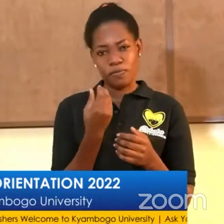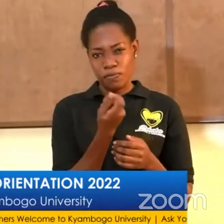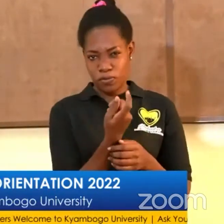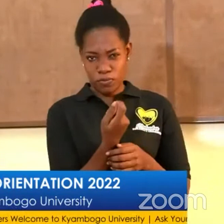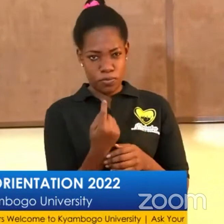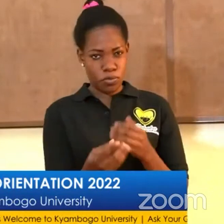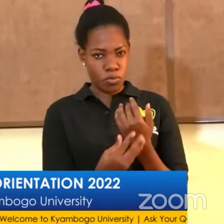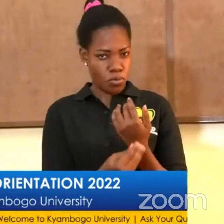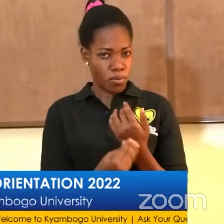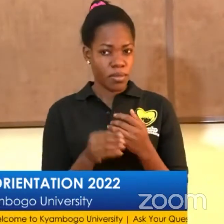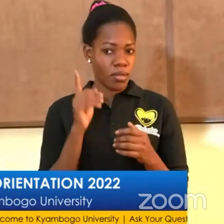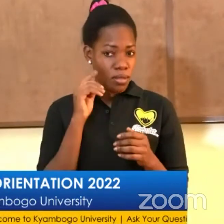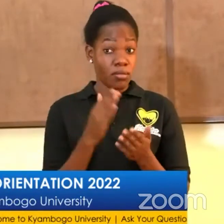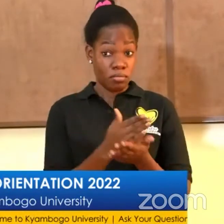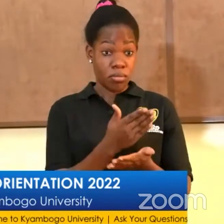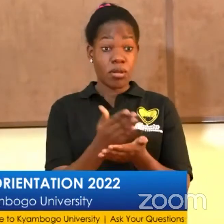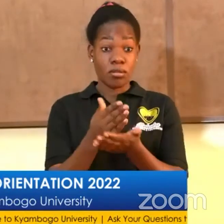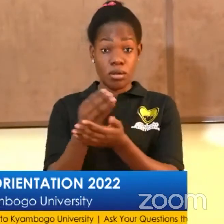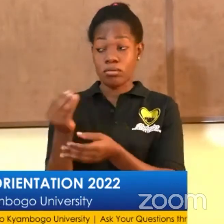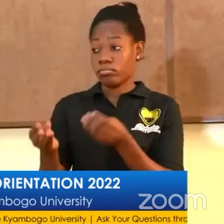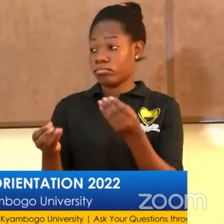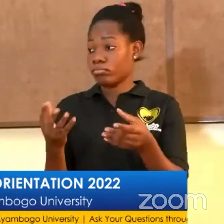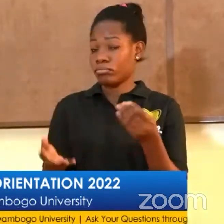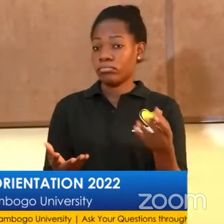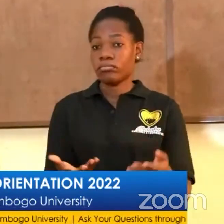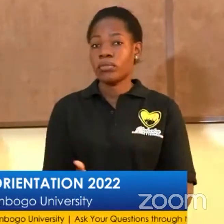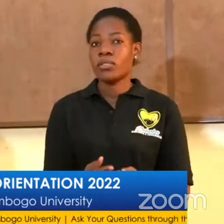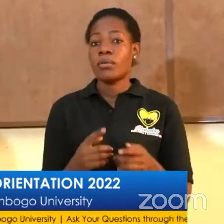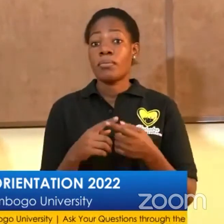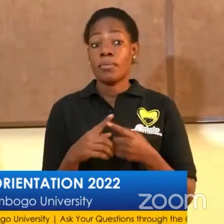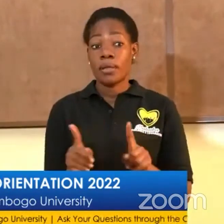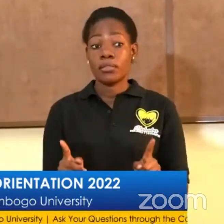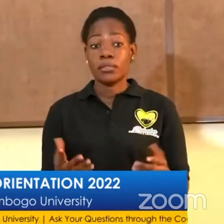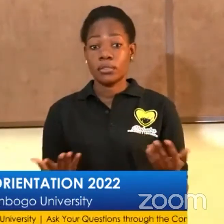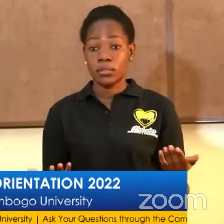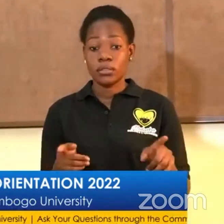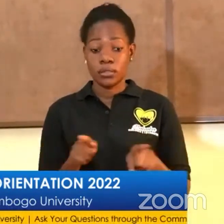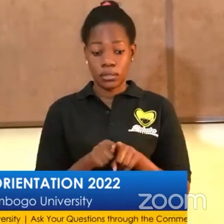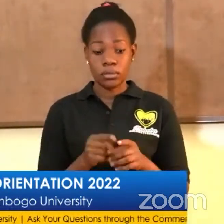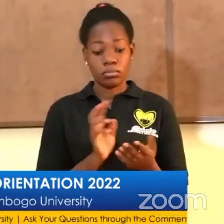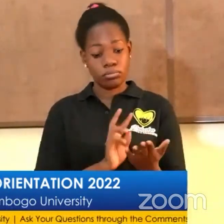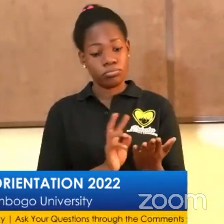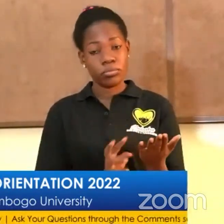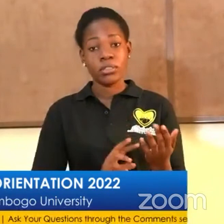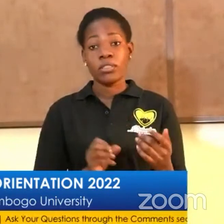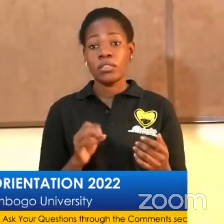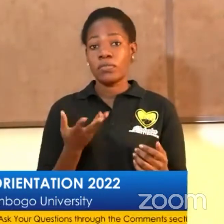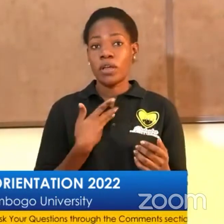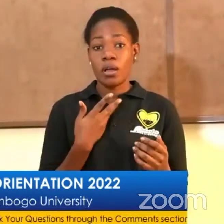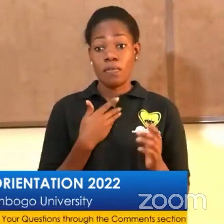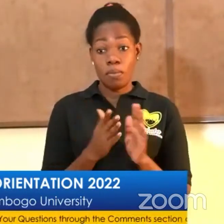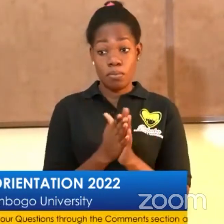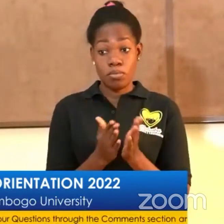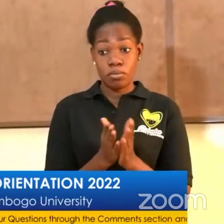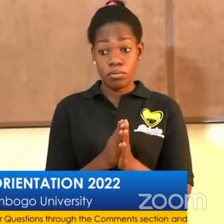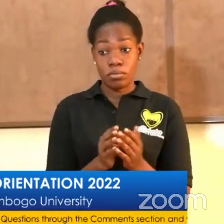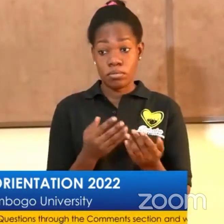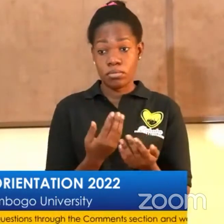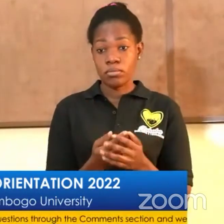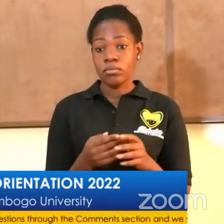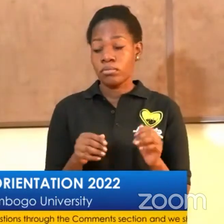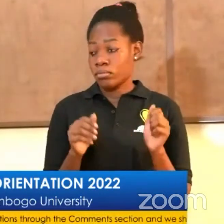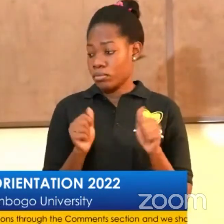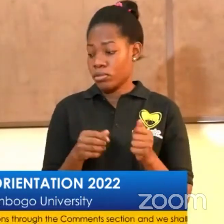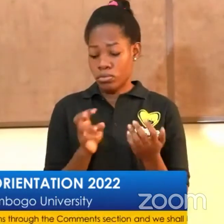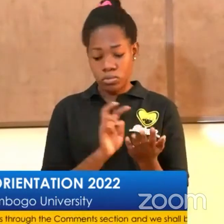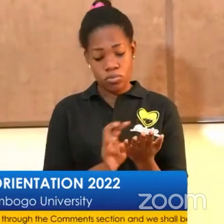shall share them. Yeah, but let me also read. If you have a notebook or somewhere to write, you can